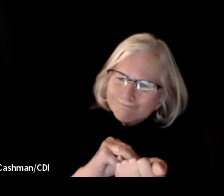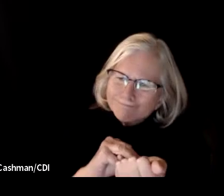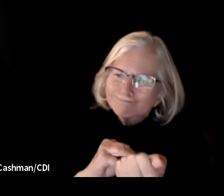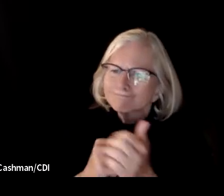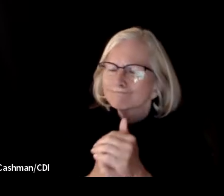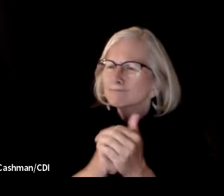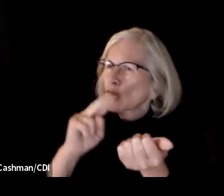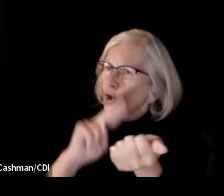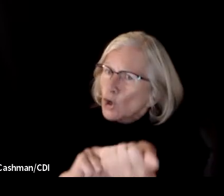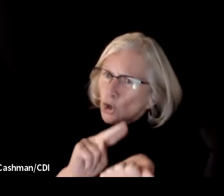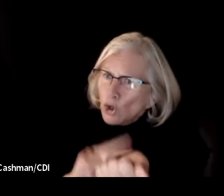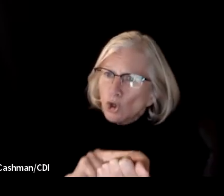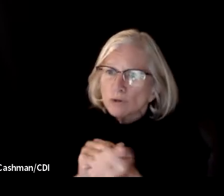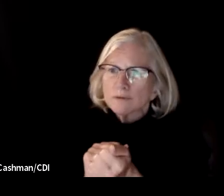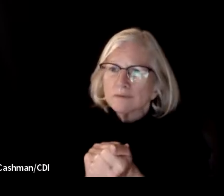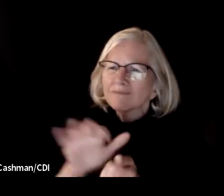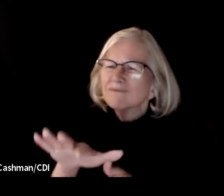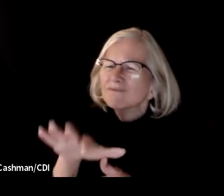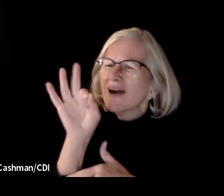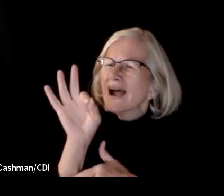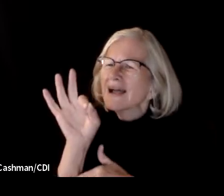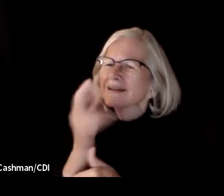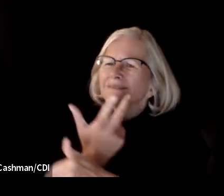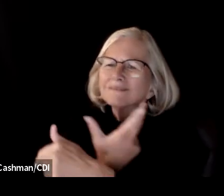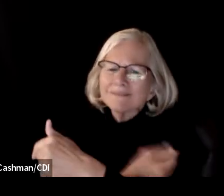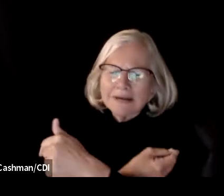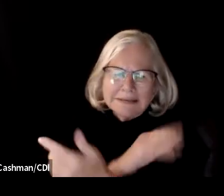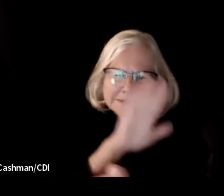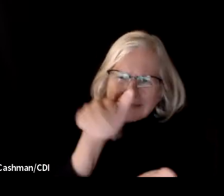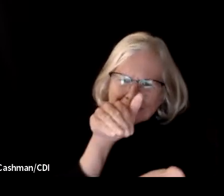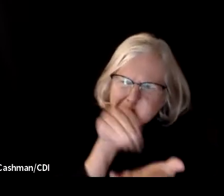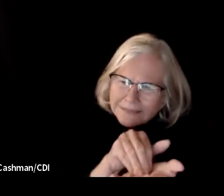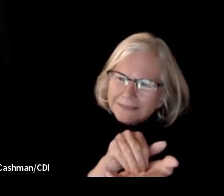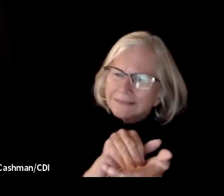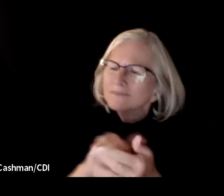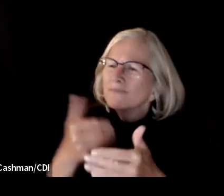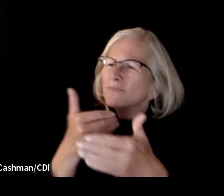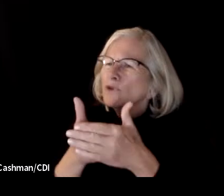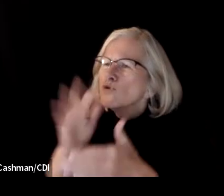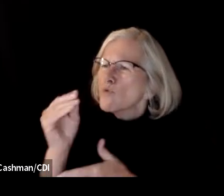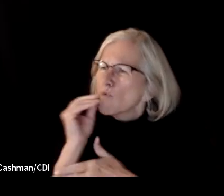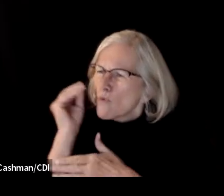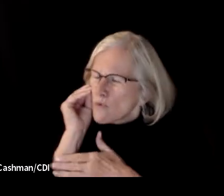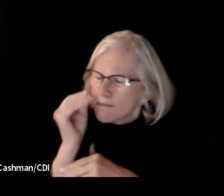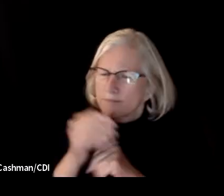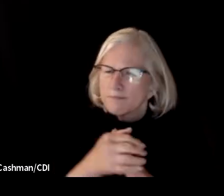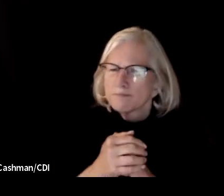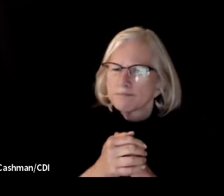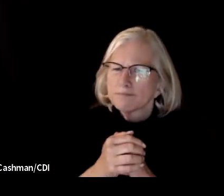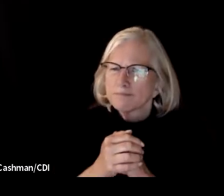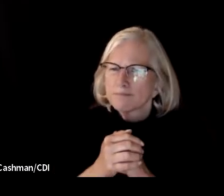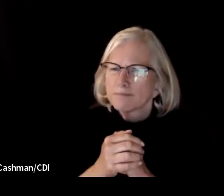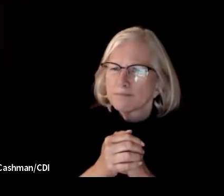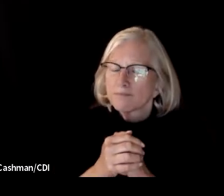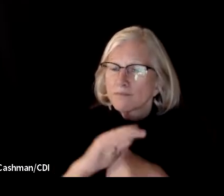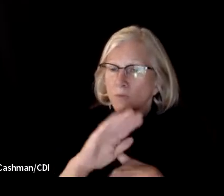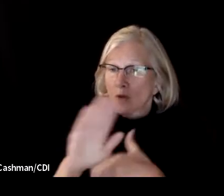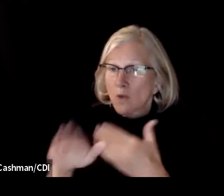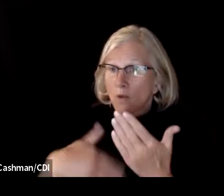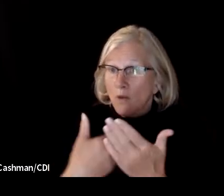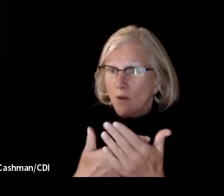website. All students, teachers, staff, and visitors in school buildings should wear